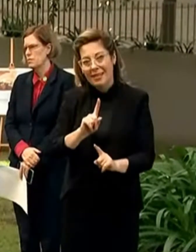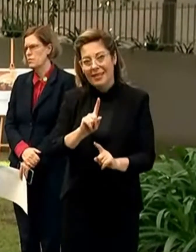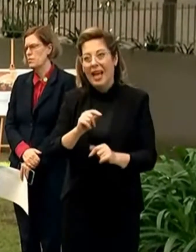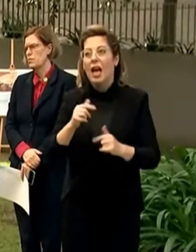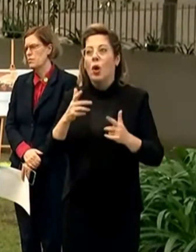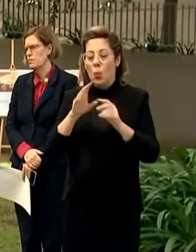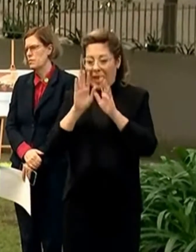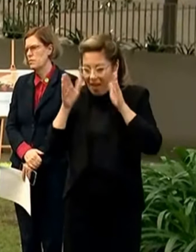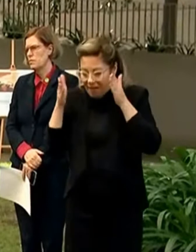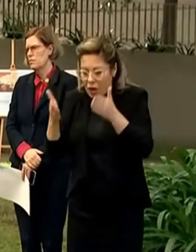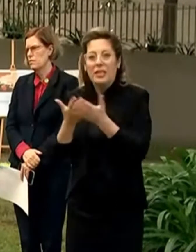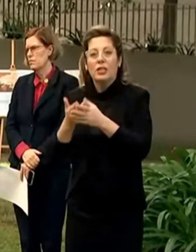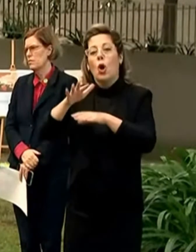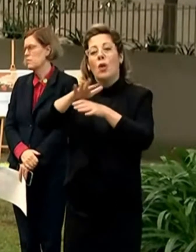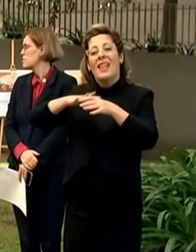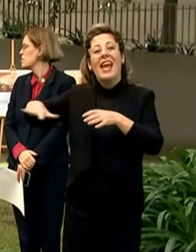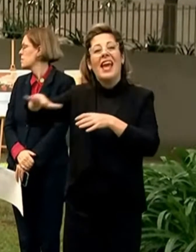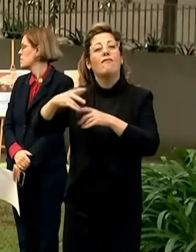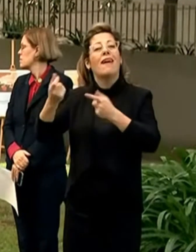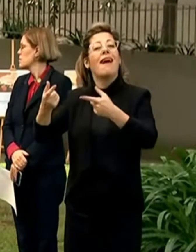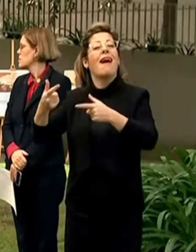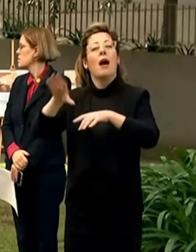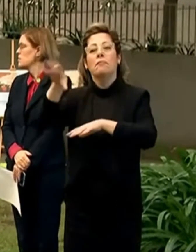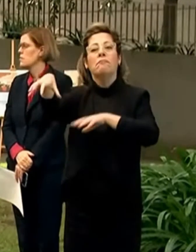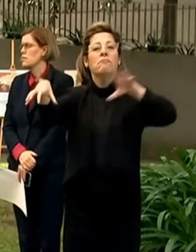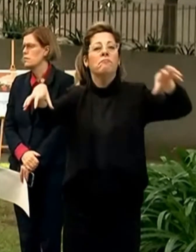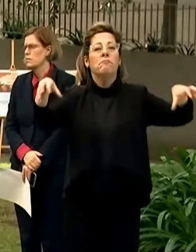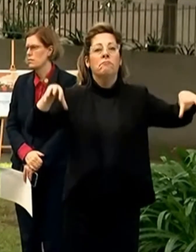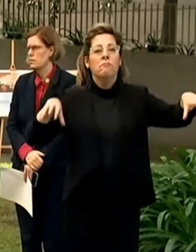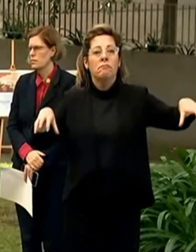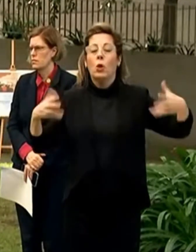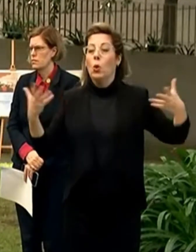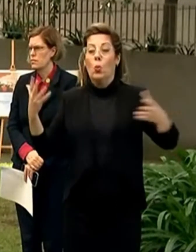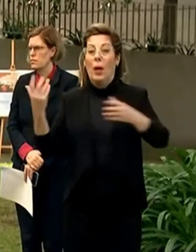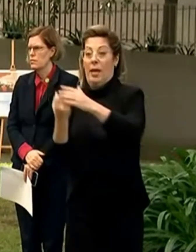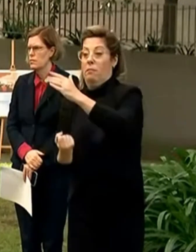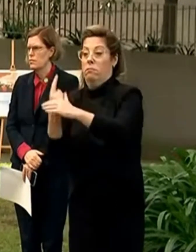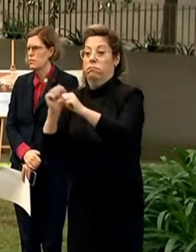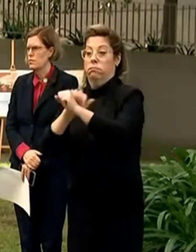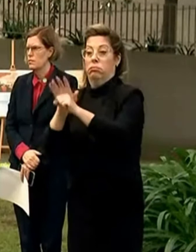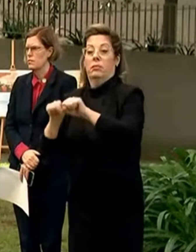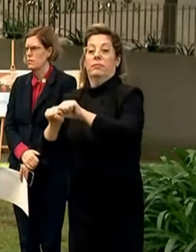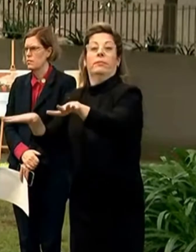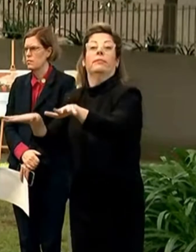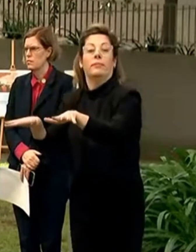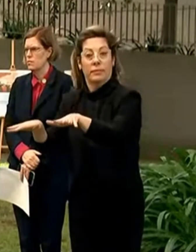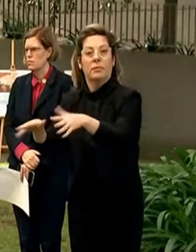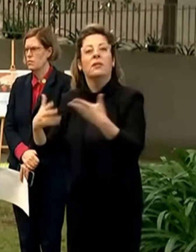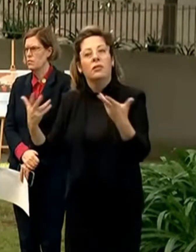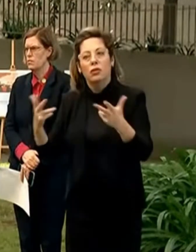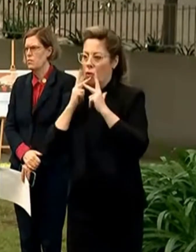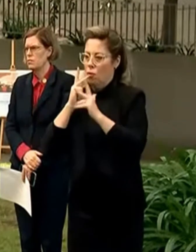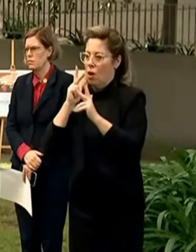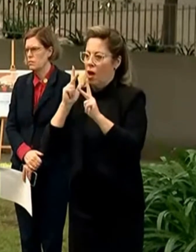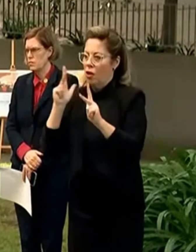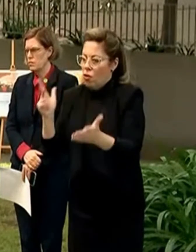is occurring, noting that most of the transmission has been in restaurants and pubs, should people at these venues wear